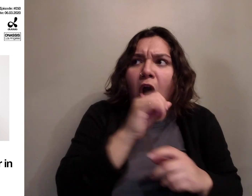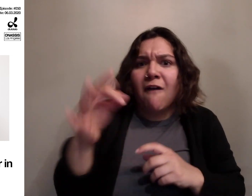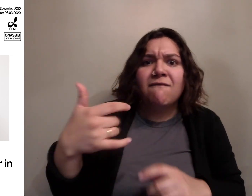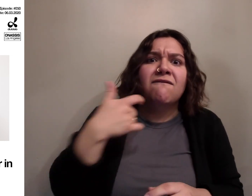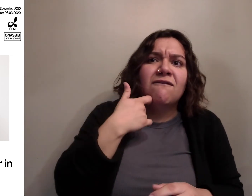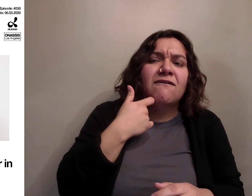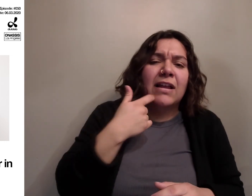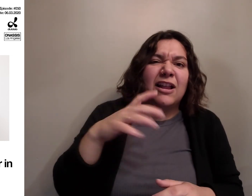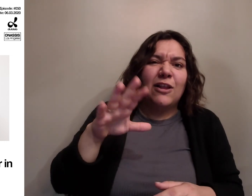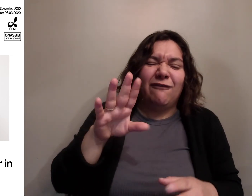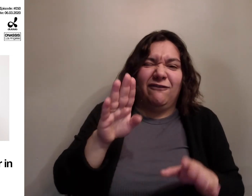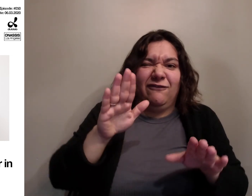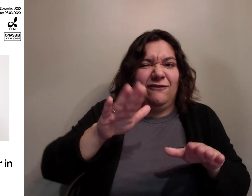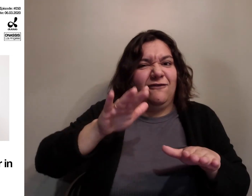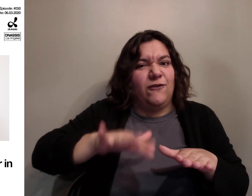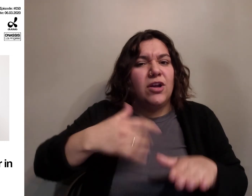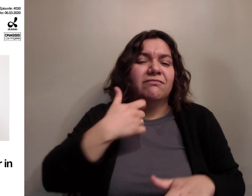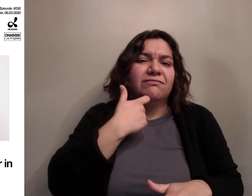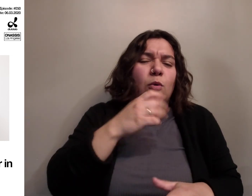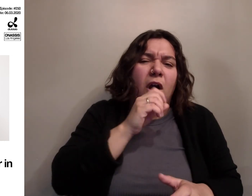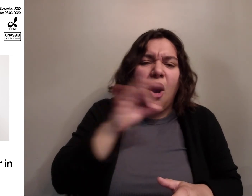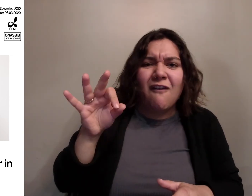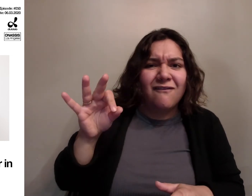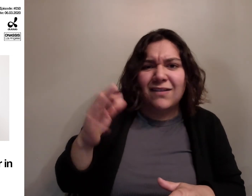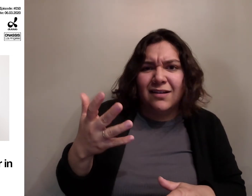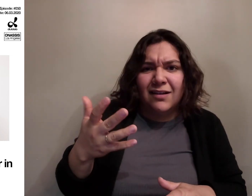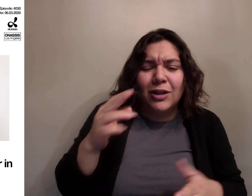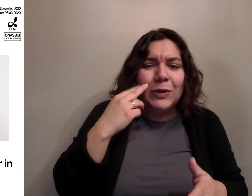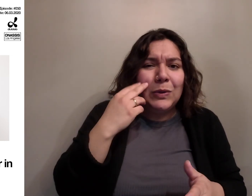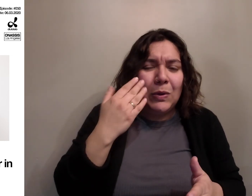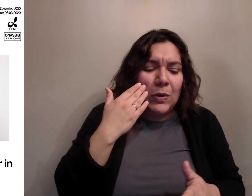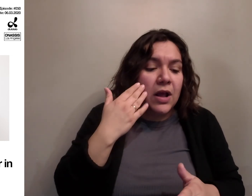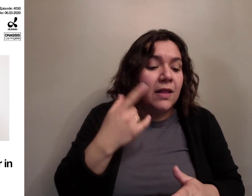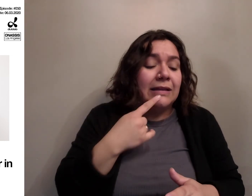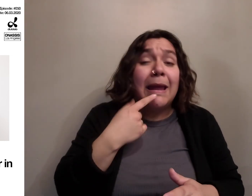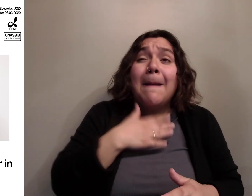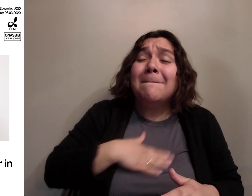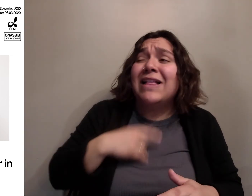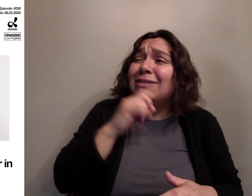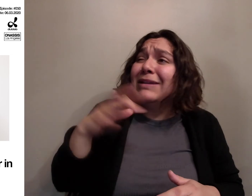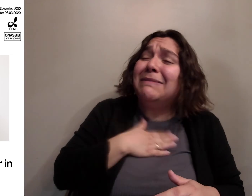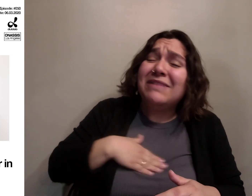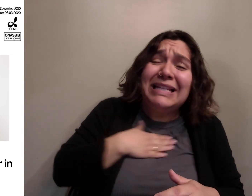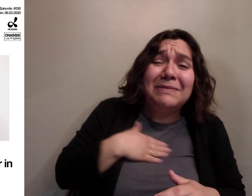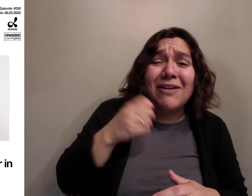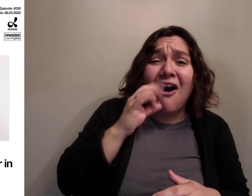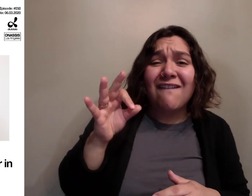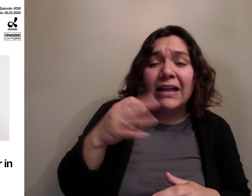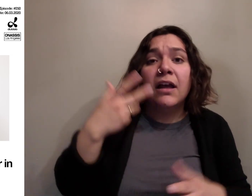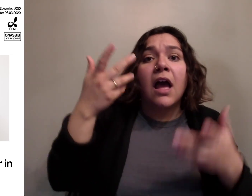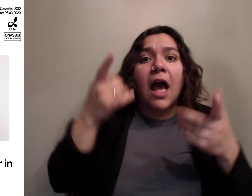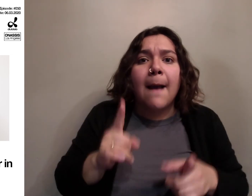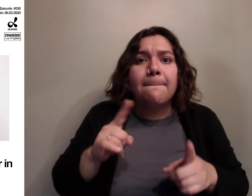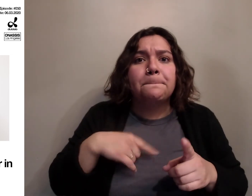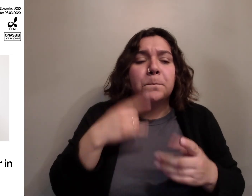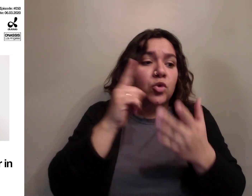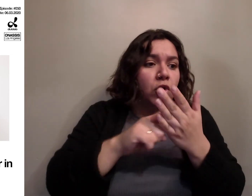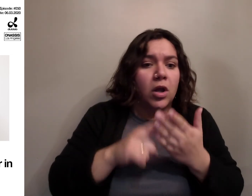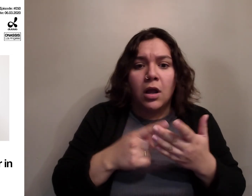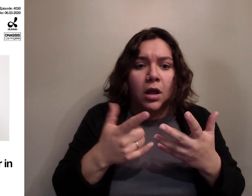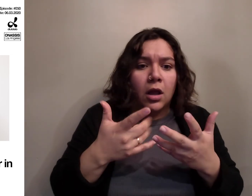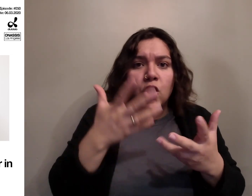somebody's concerned about is getting it off. Right. They don't really care. There only comes for so long when you say, "Please get